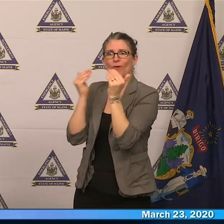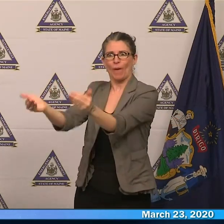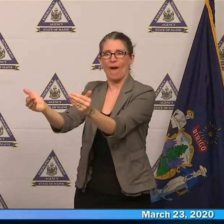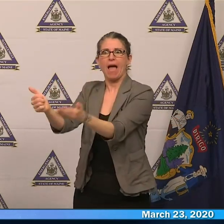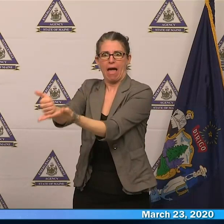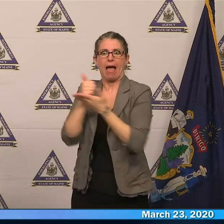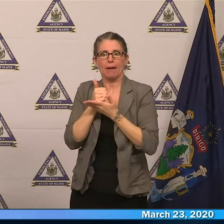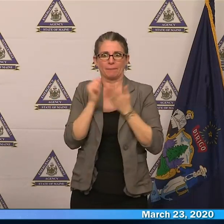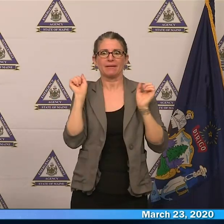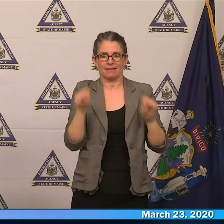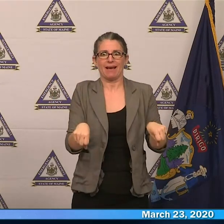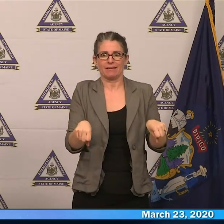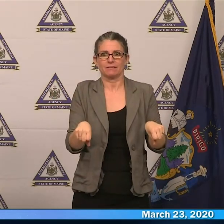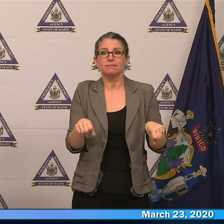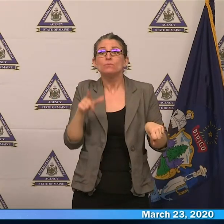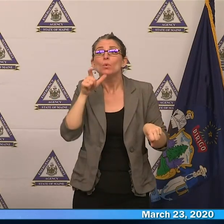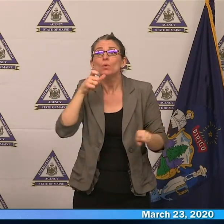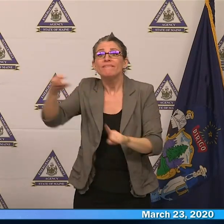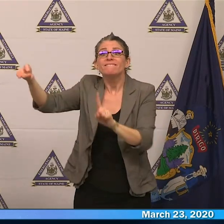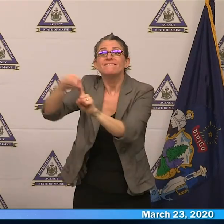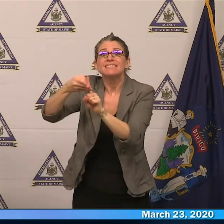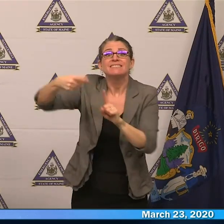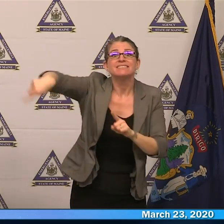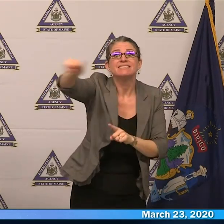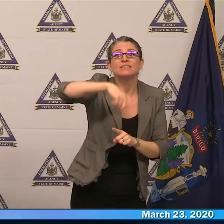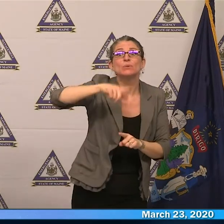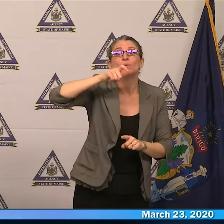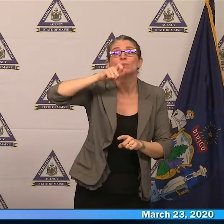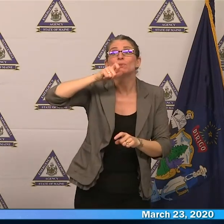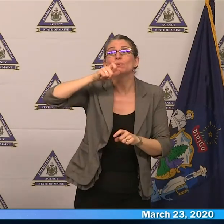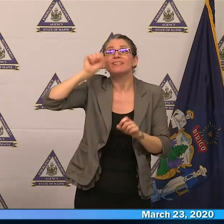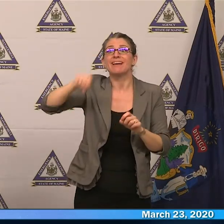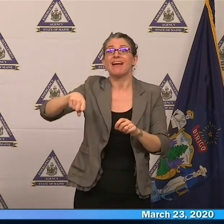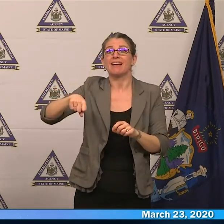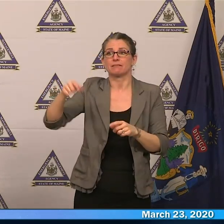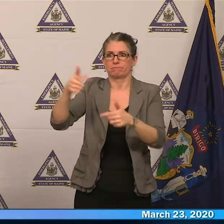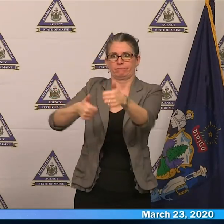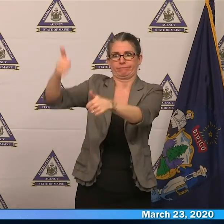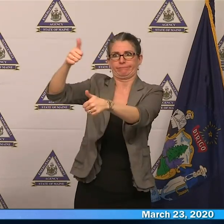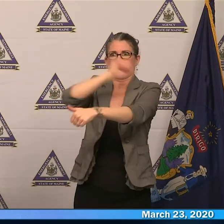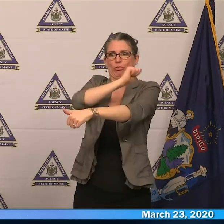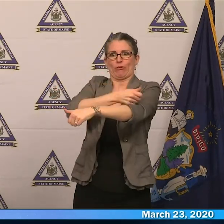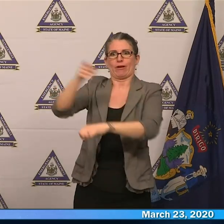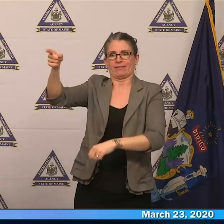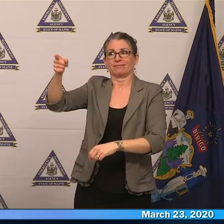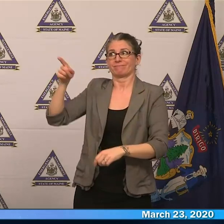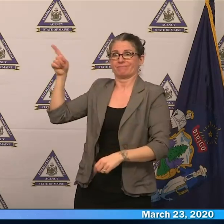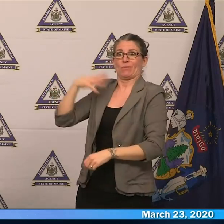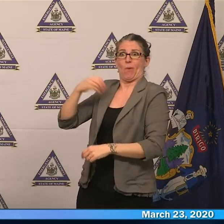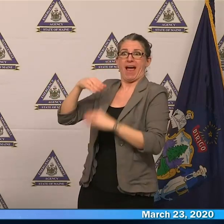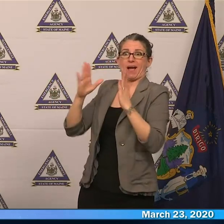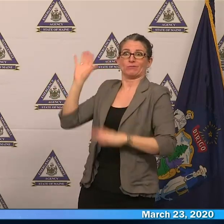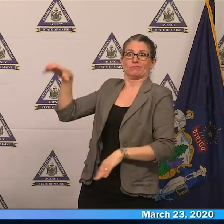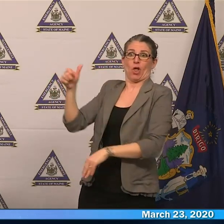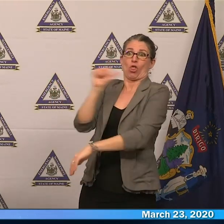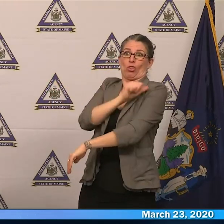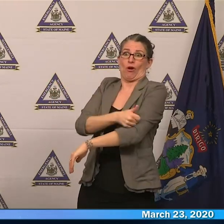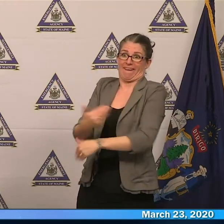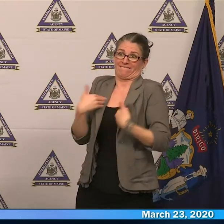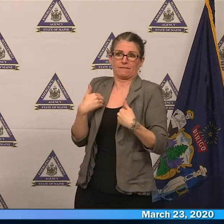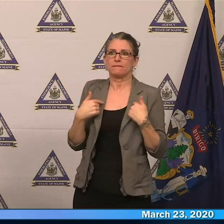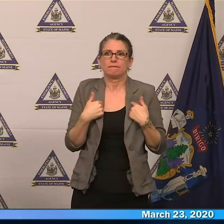to do so as quickly as possible. You don't have the purchasing power to make that happen. Unfortunately, no state does. No state